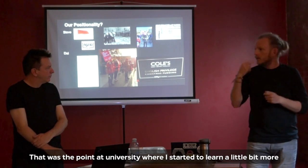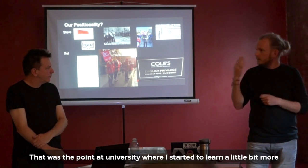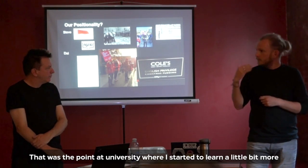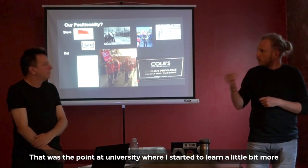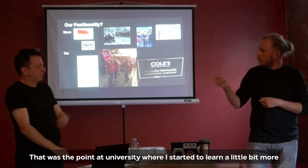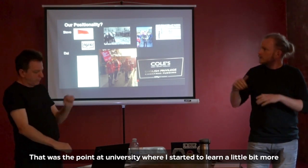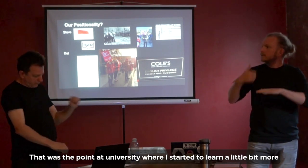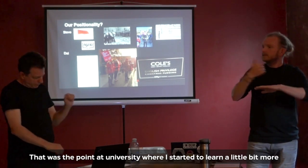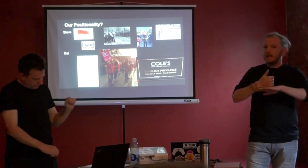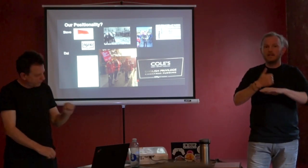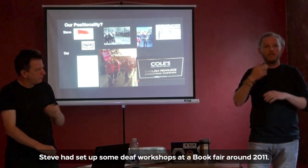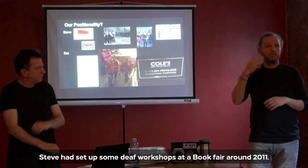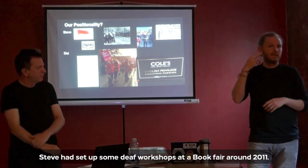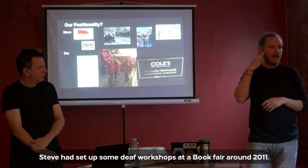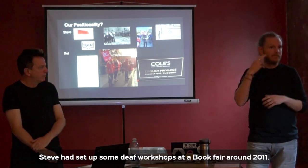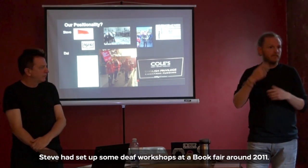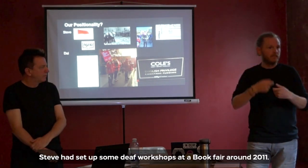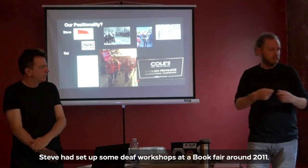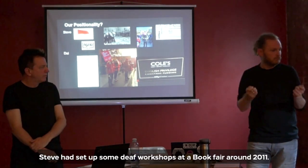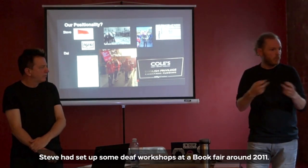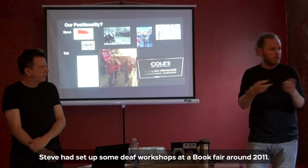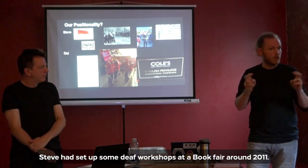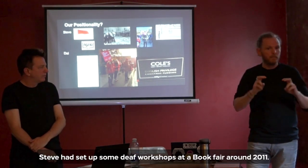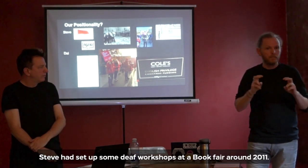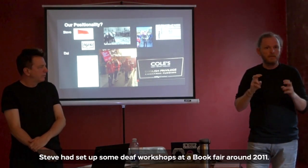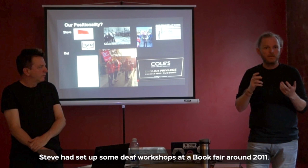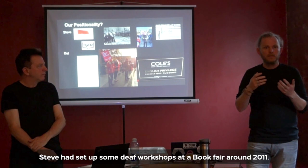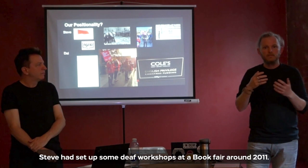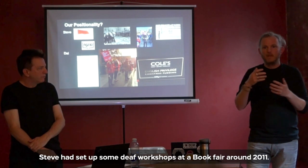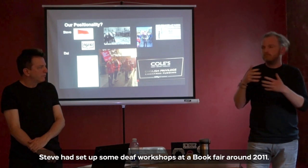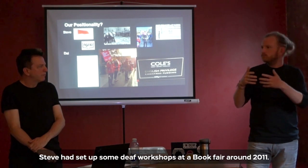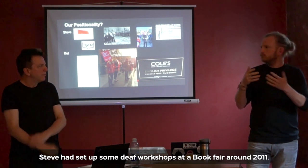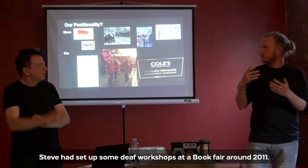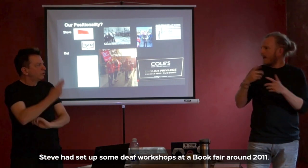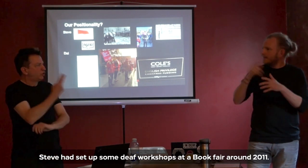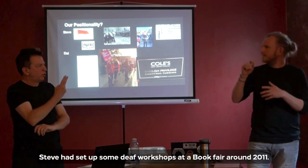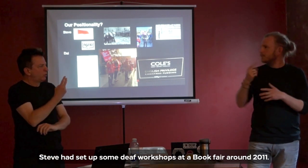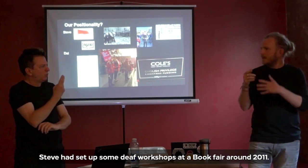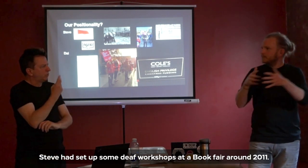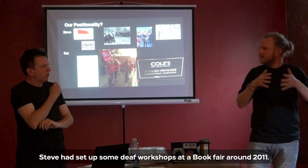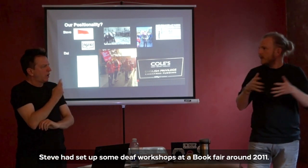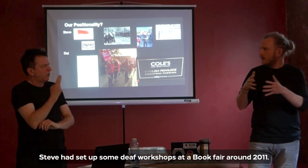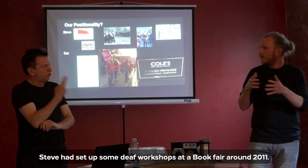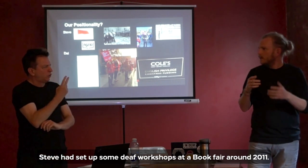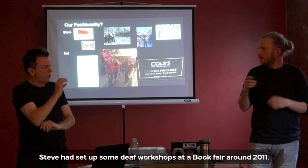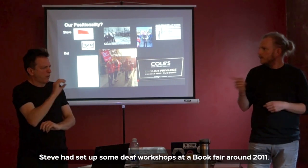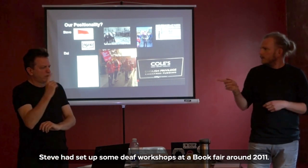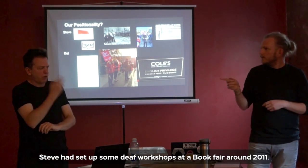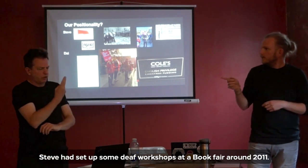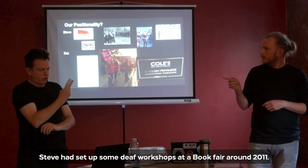in those ways. But Steve had set up kind of some deaf workshops in